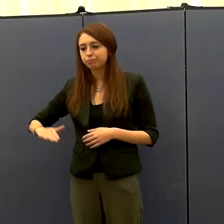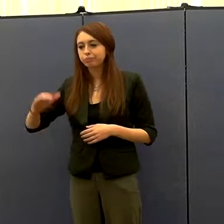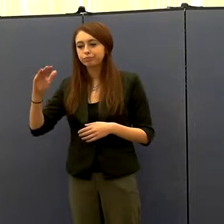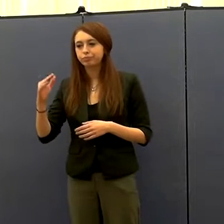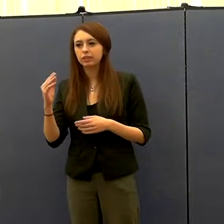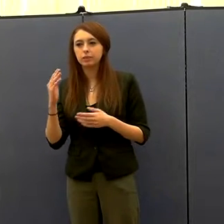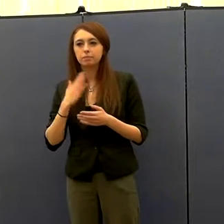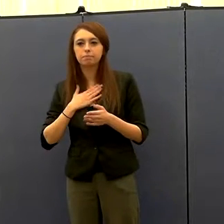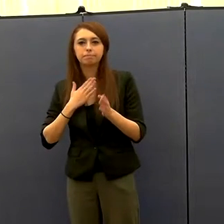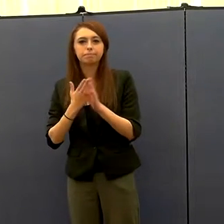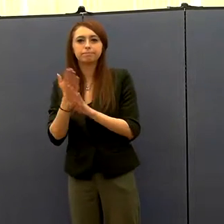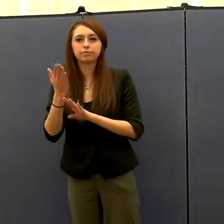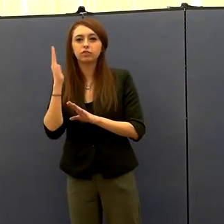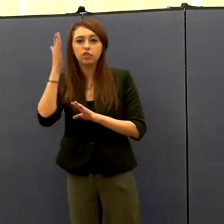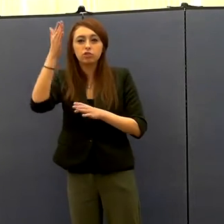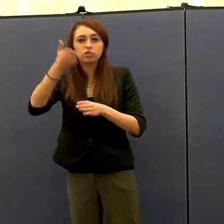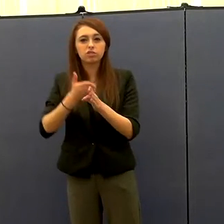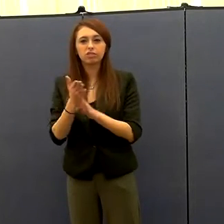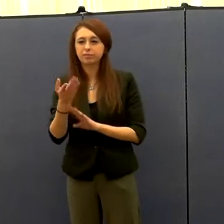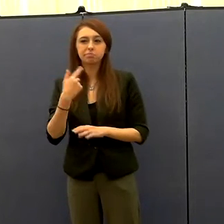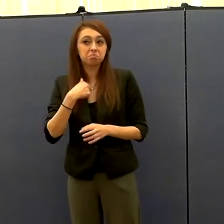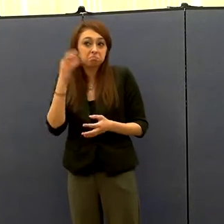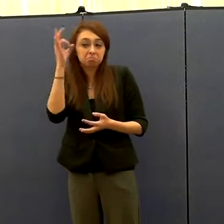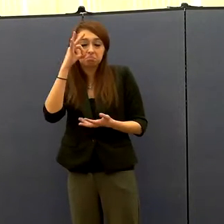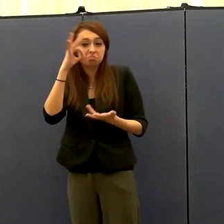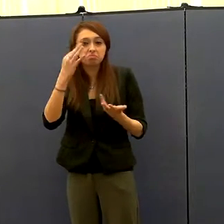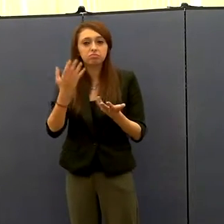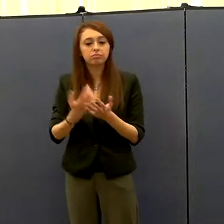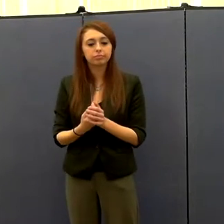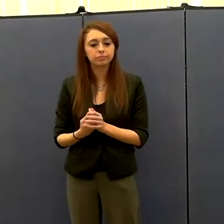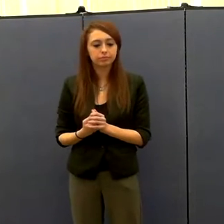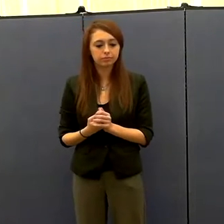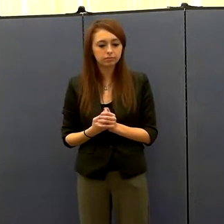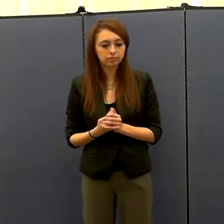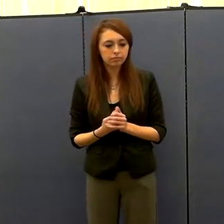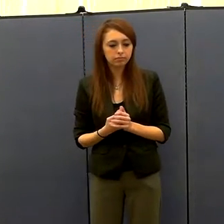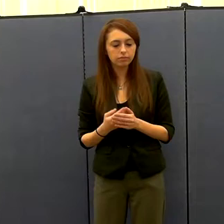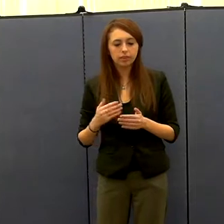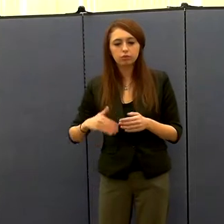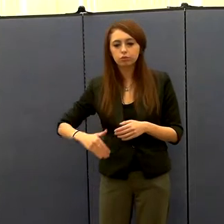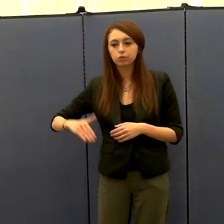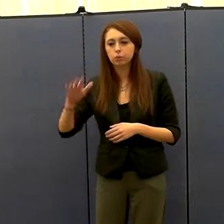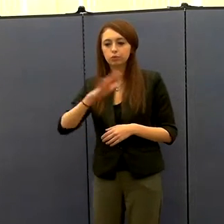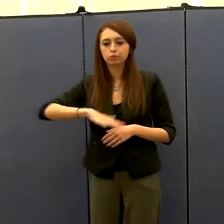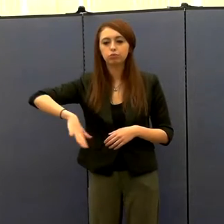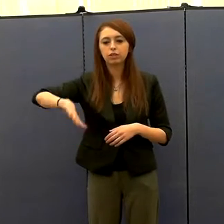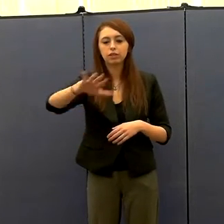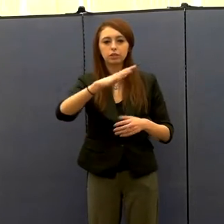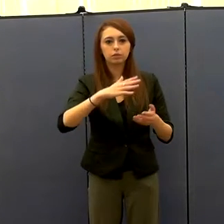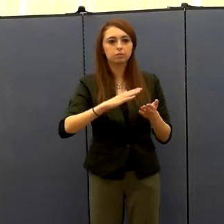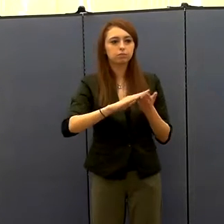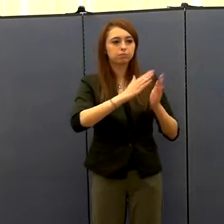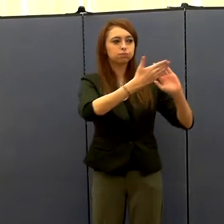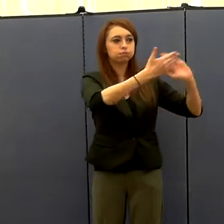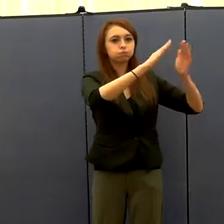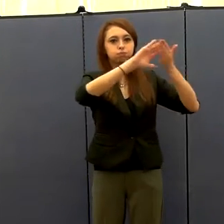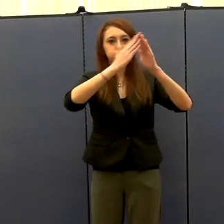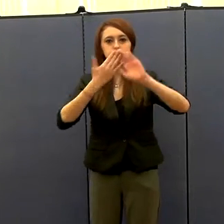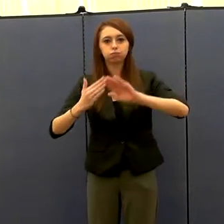high school, and being recruited by New York schools that were huge, I decided to go small, and I chose a college in